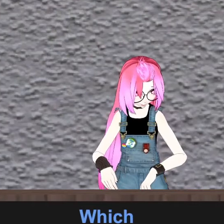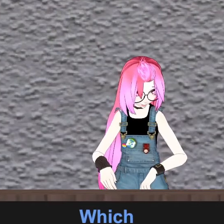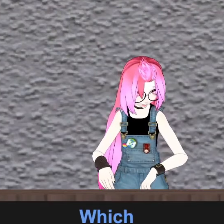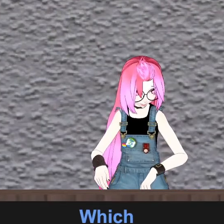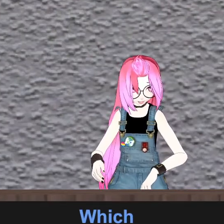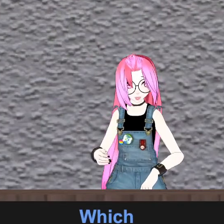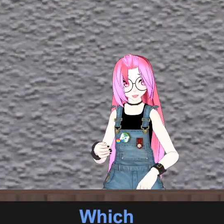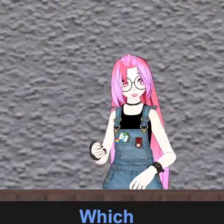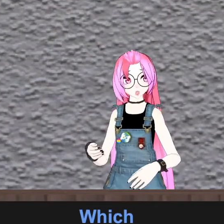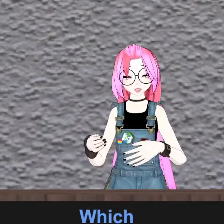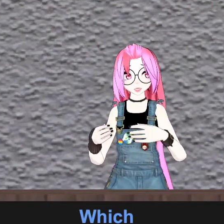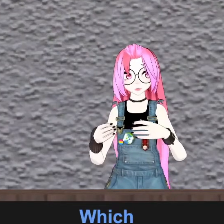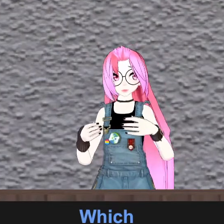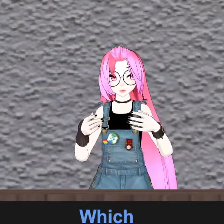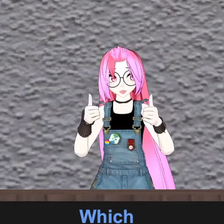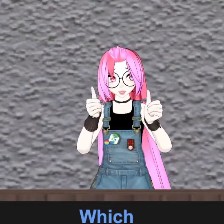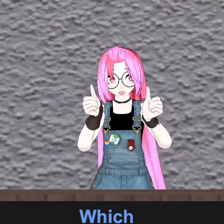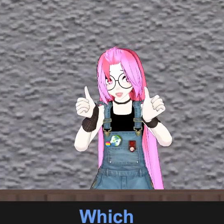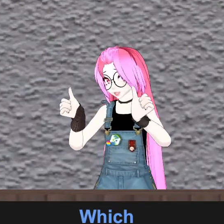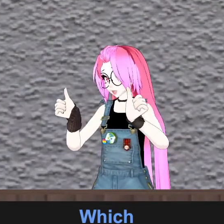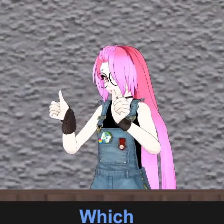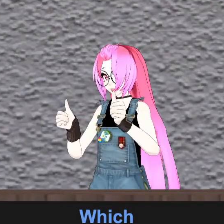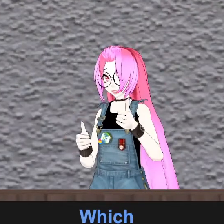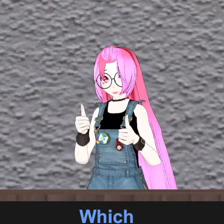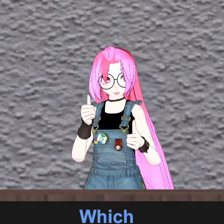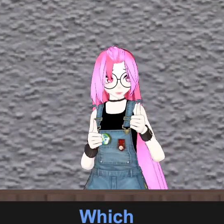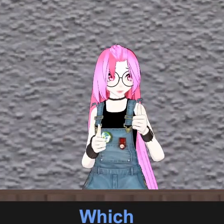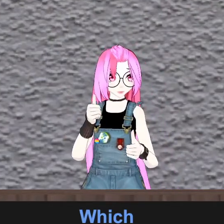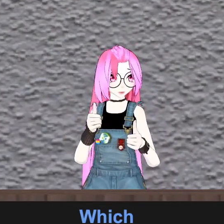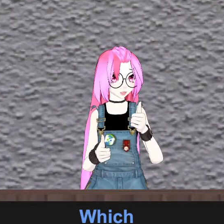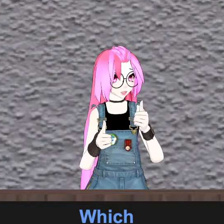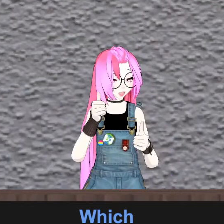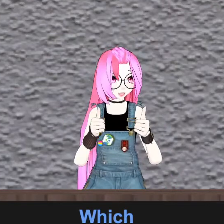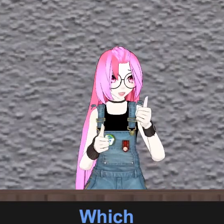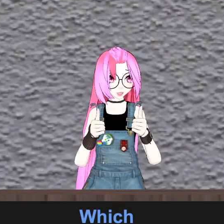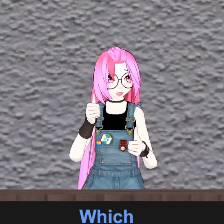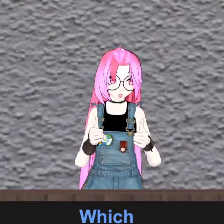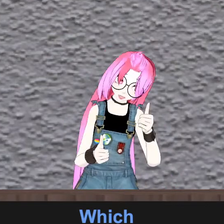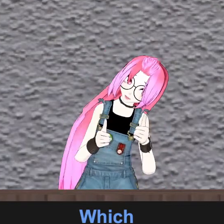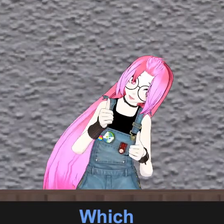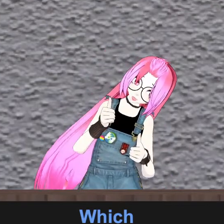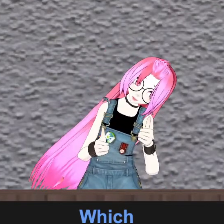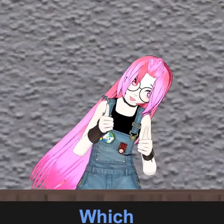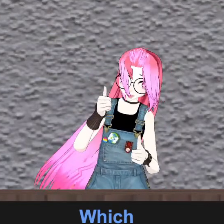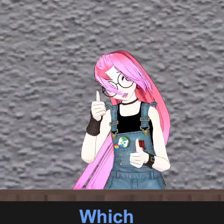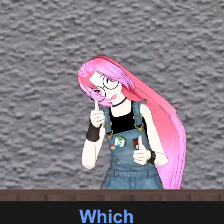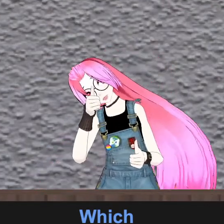And last but not least is which. We're going to be having 2 thumbs up, and we're going to compare the 2. Which one do I want? Do I want this